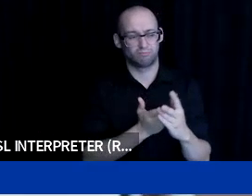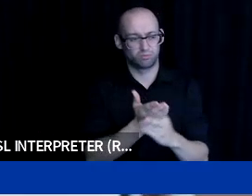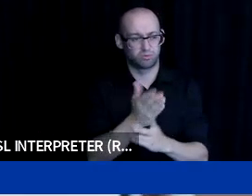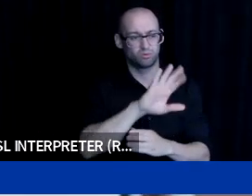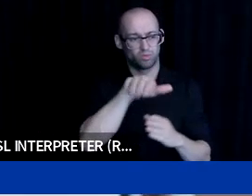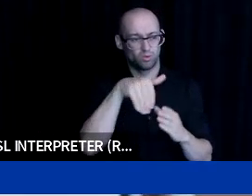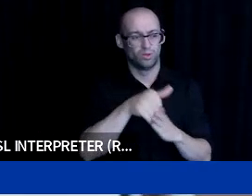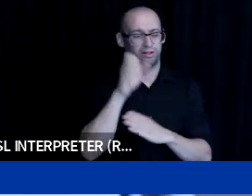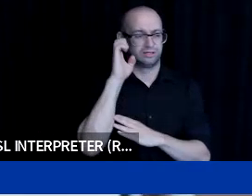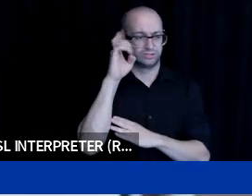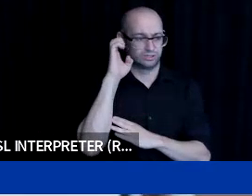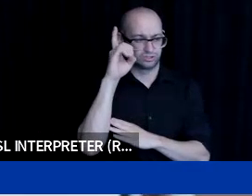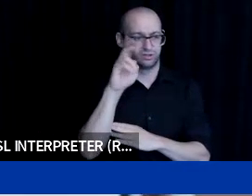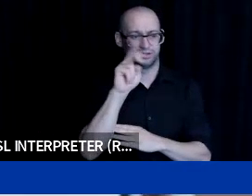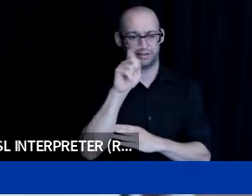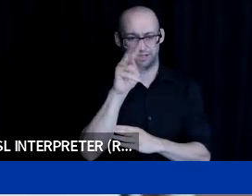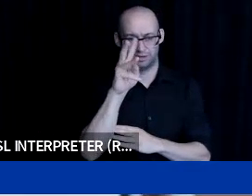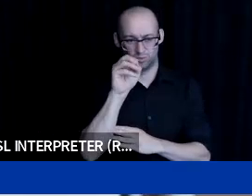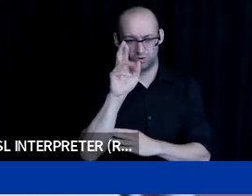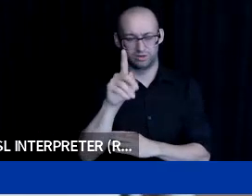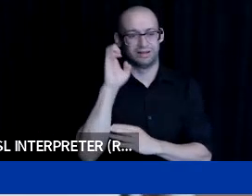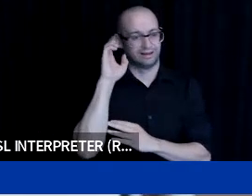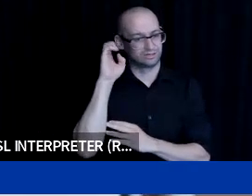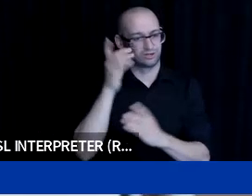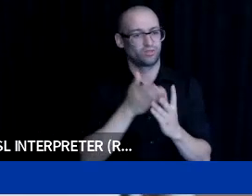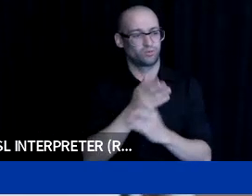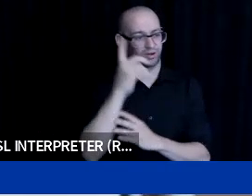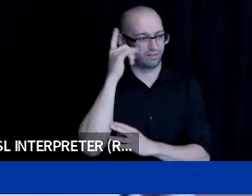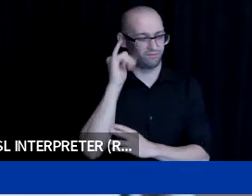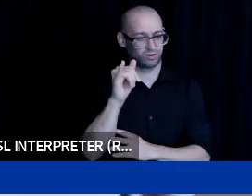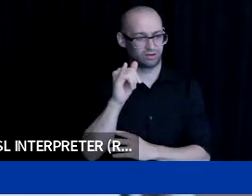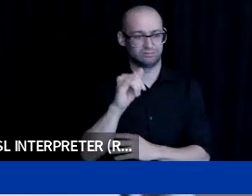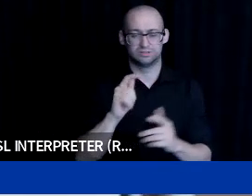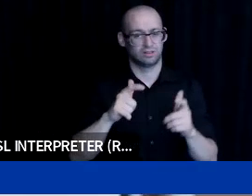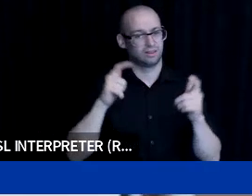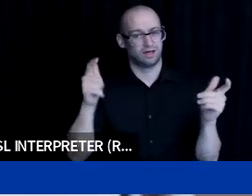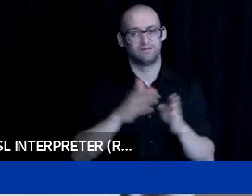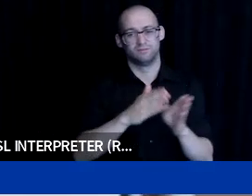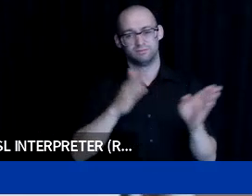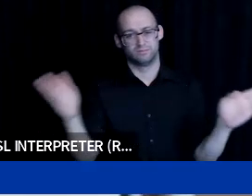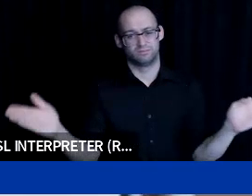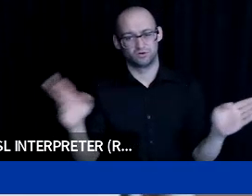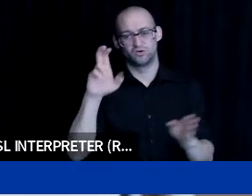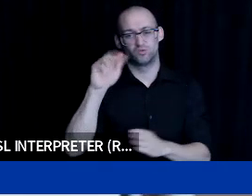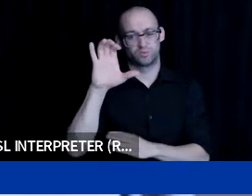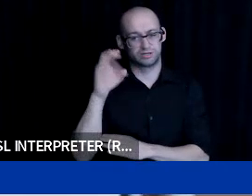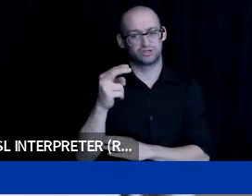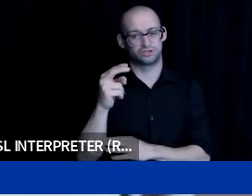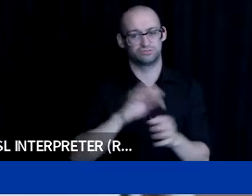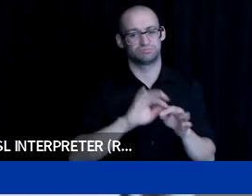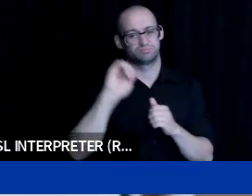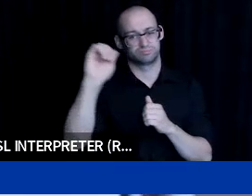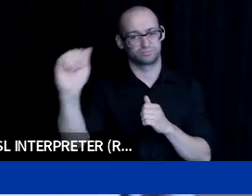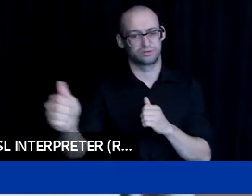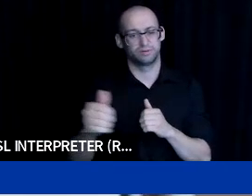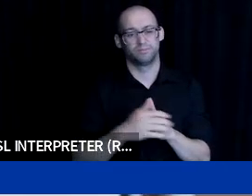educational networks, education in California has a tremendously broad reach. So making sure that we're sharing that information out